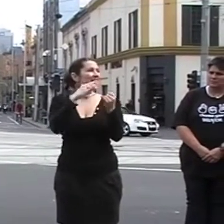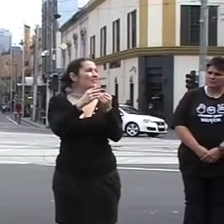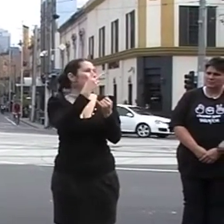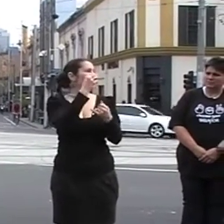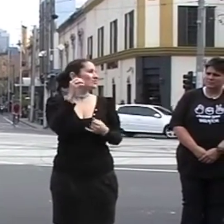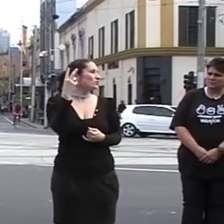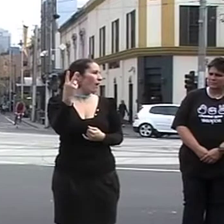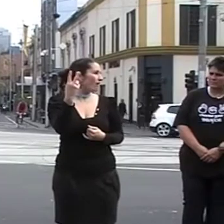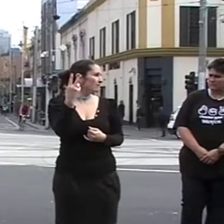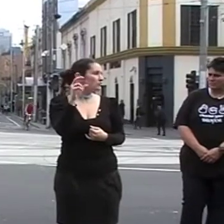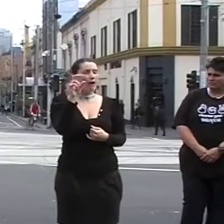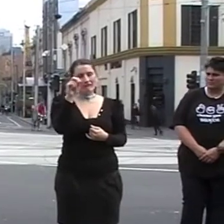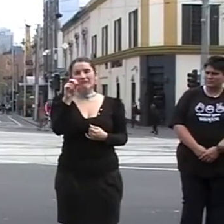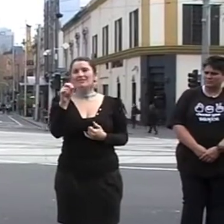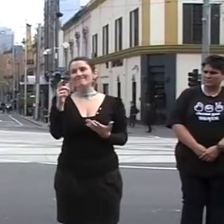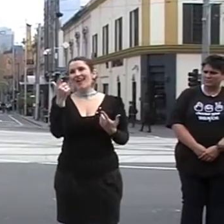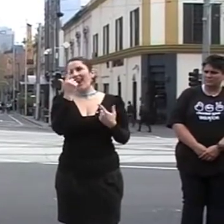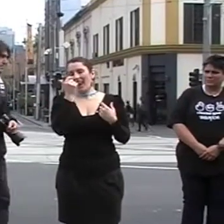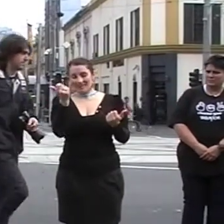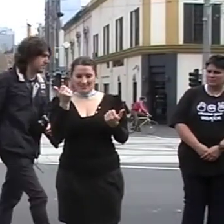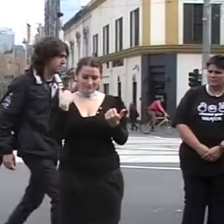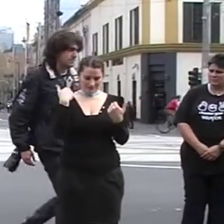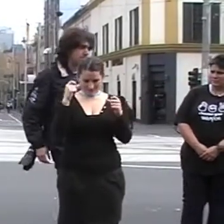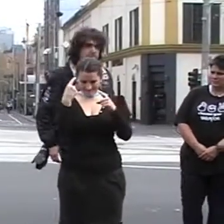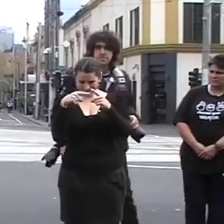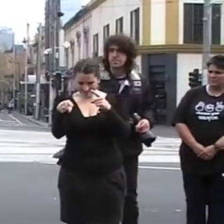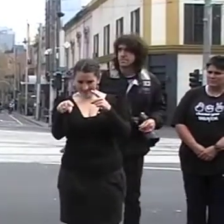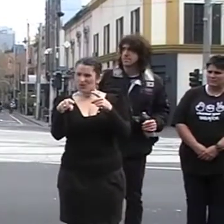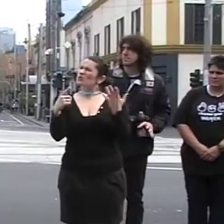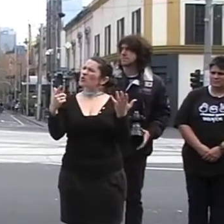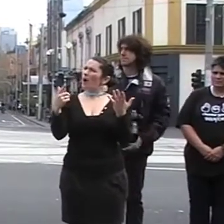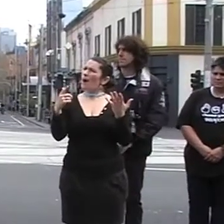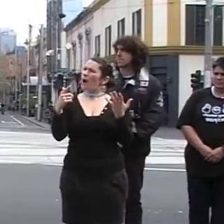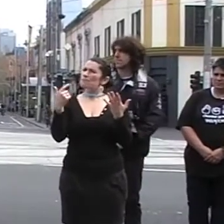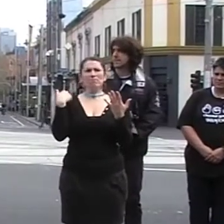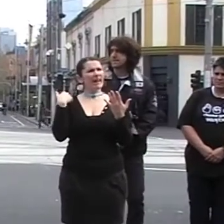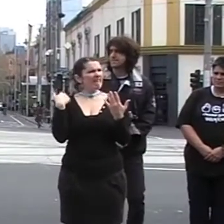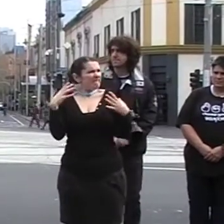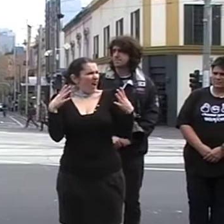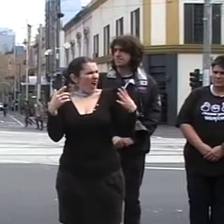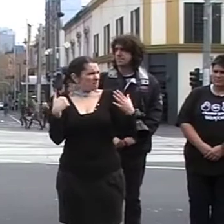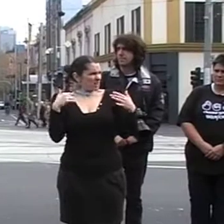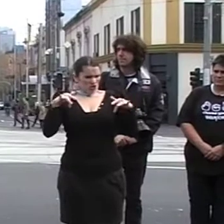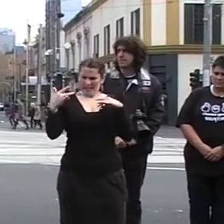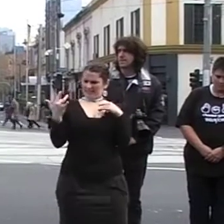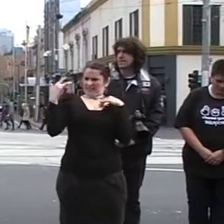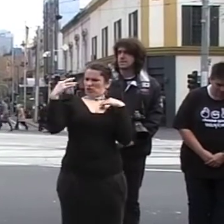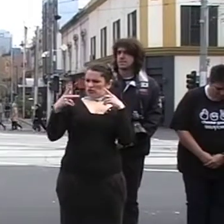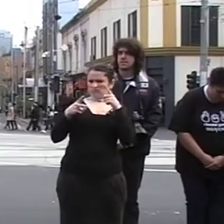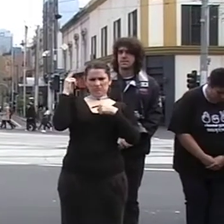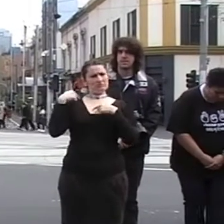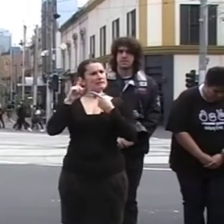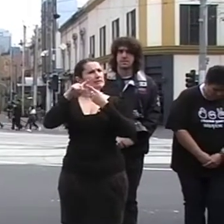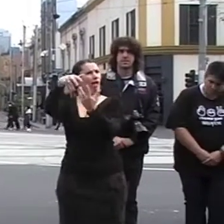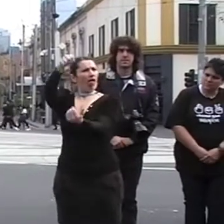So if I get to graduate, why does the axing of the Auslan department bother me so much? It all happens after